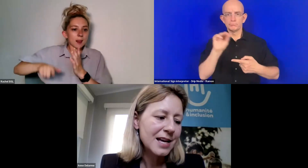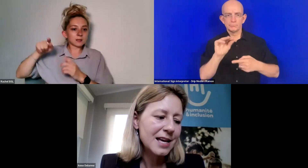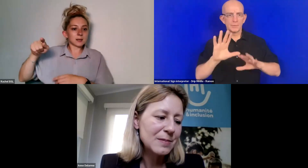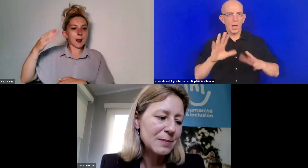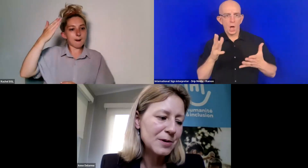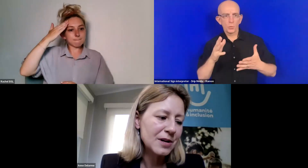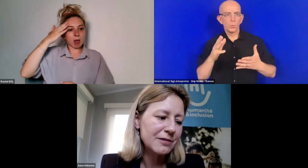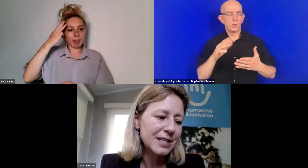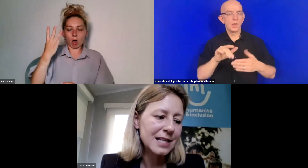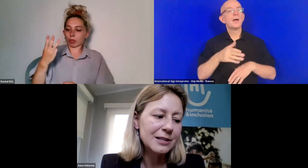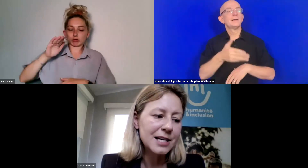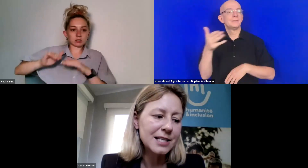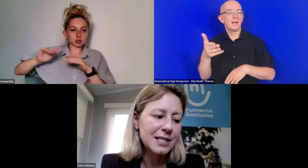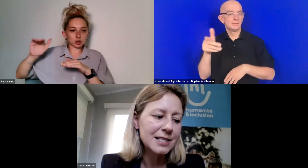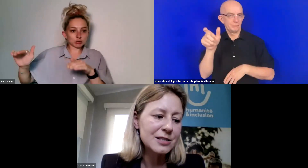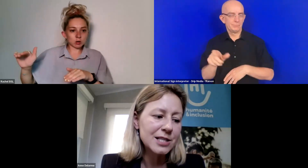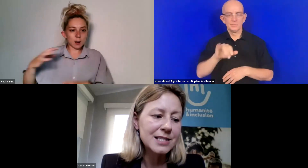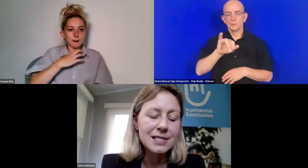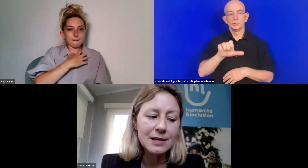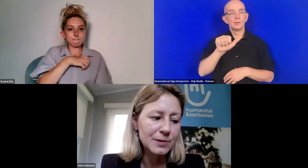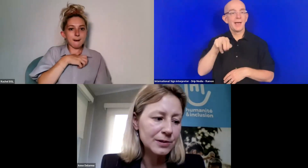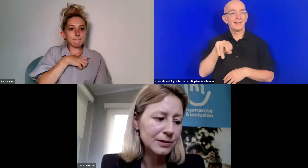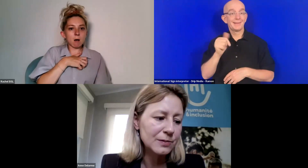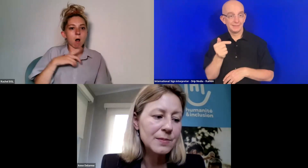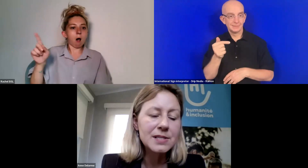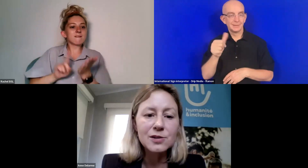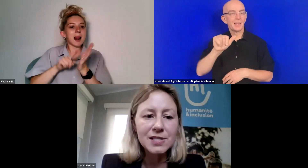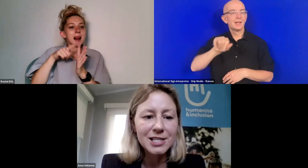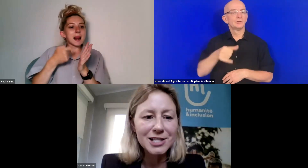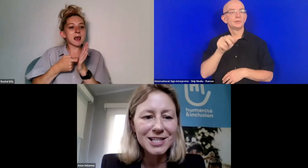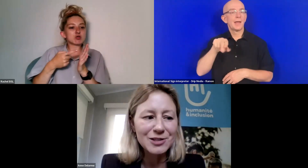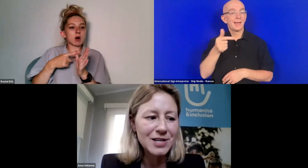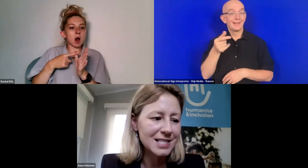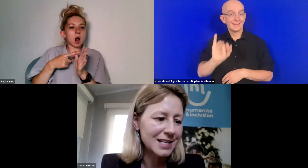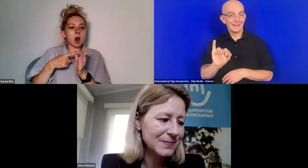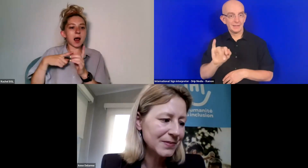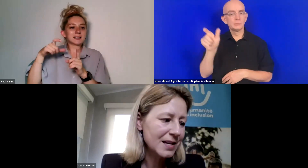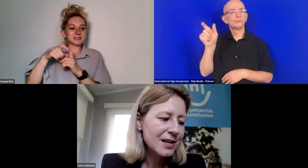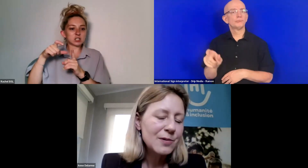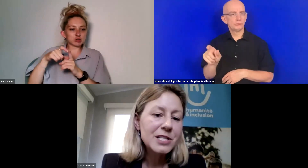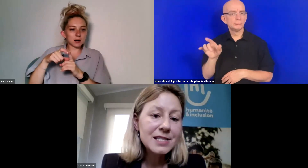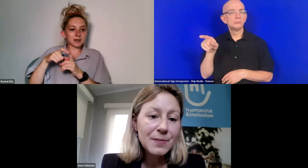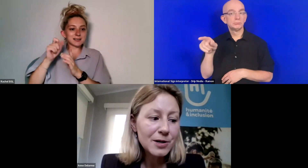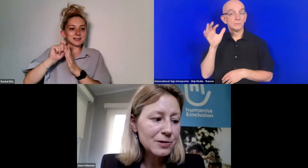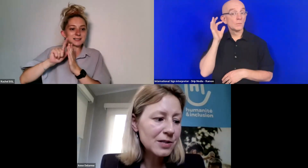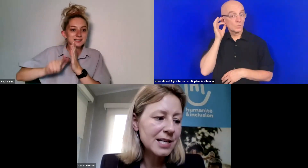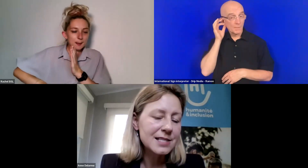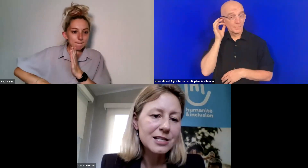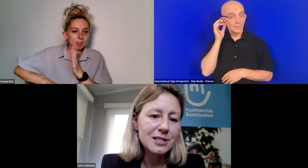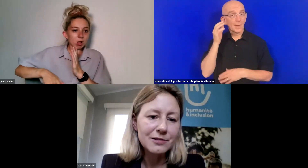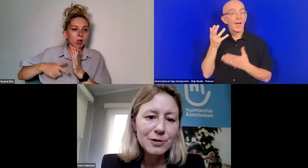children and a member of the Lira District Disabled Women's Association in Uganda, which is a